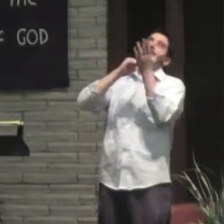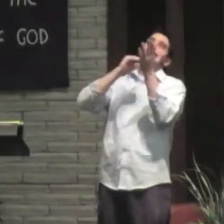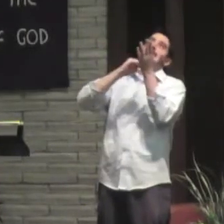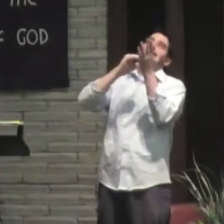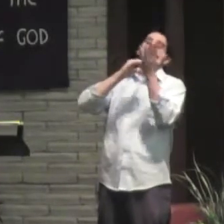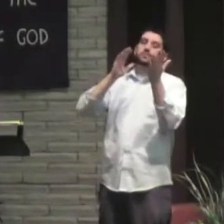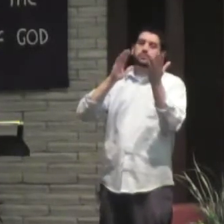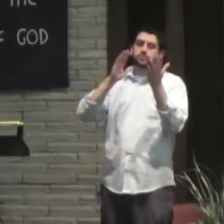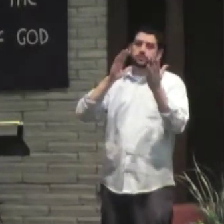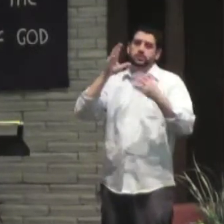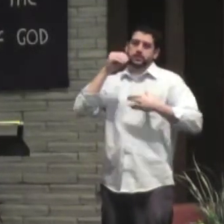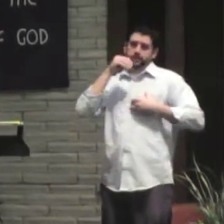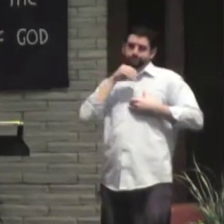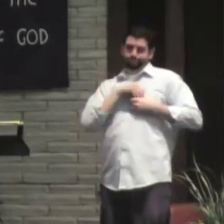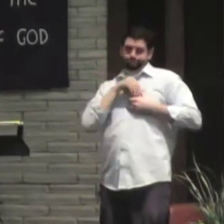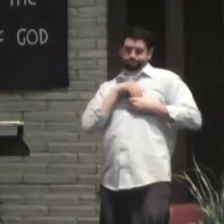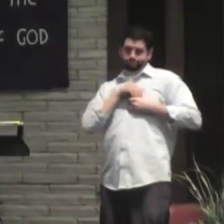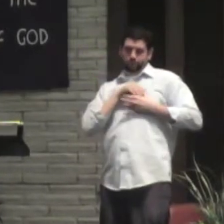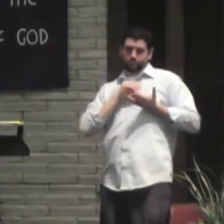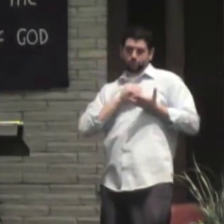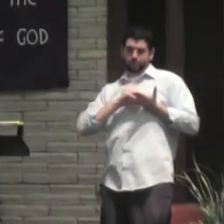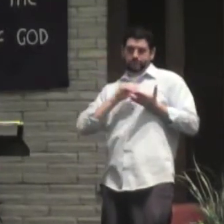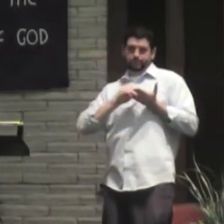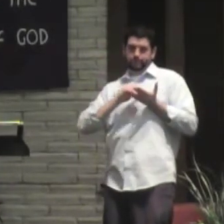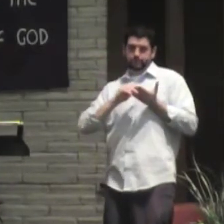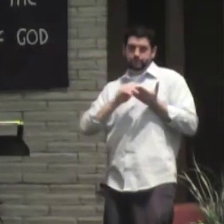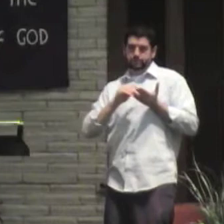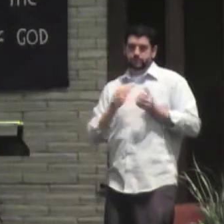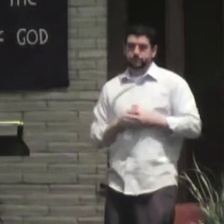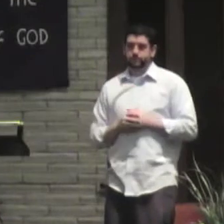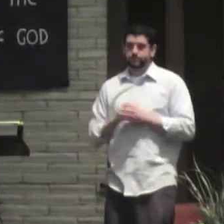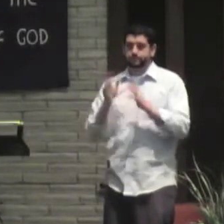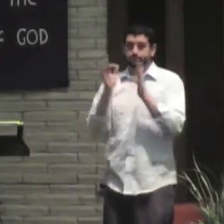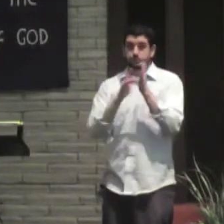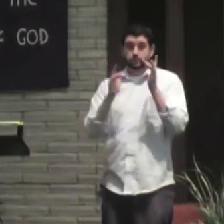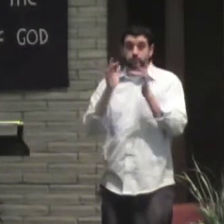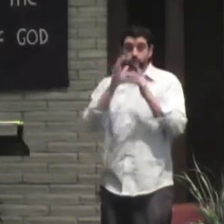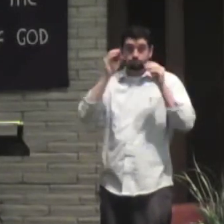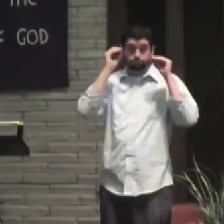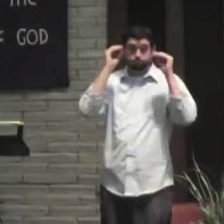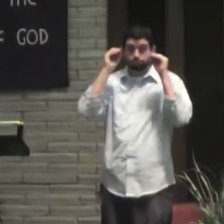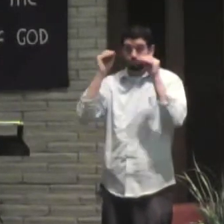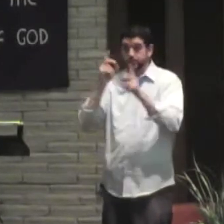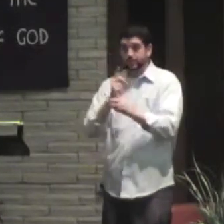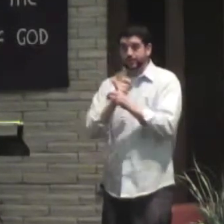Jesus teaches his disciples not to make a show of their righteousness.